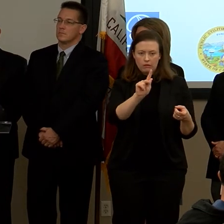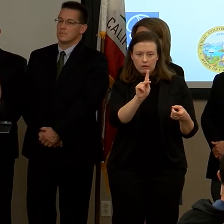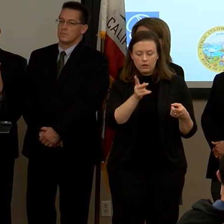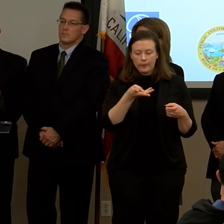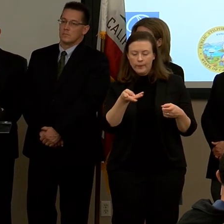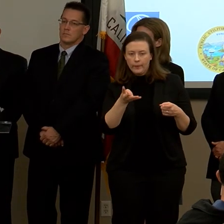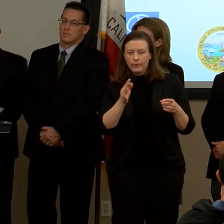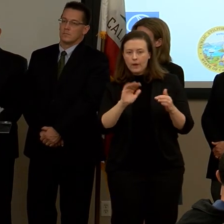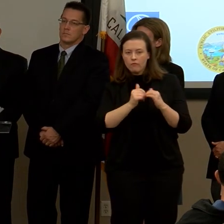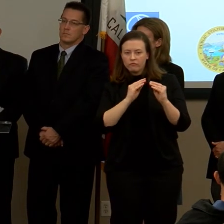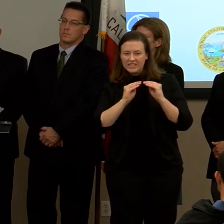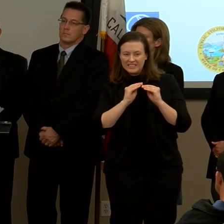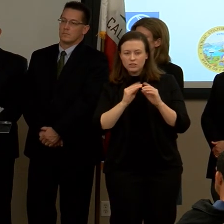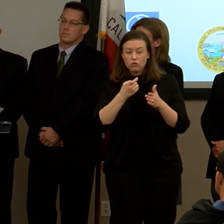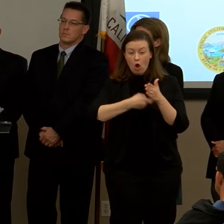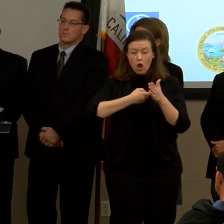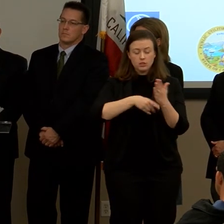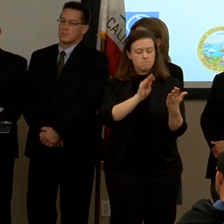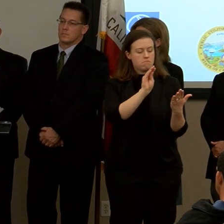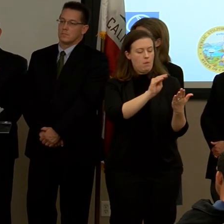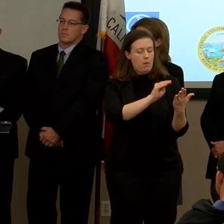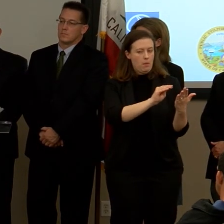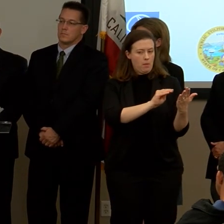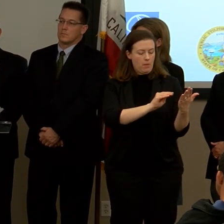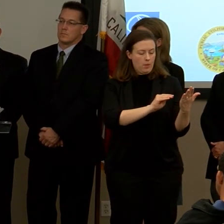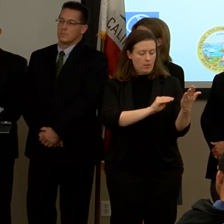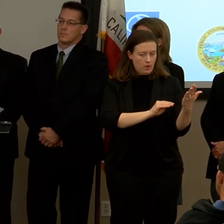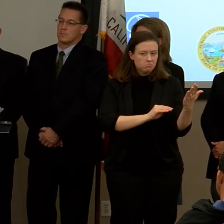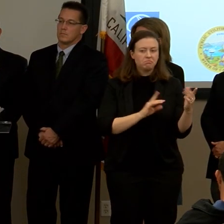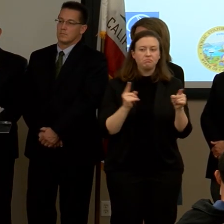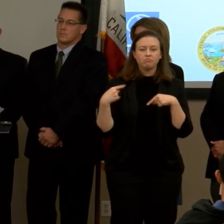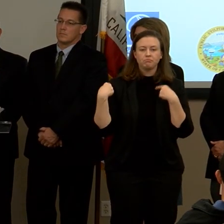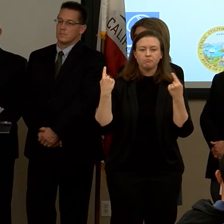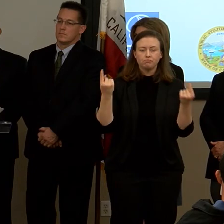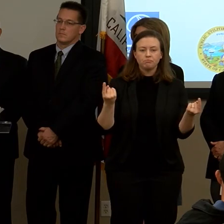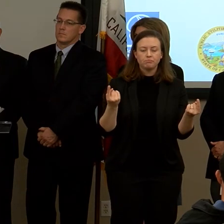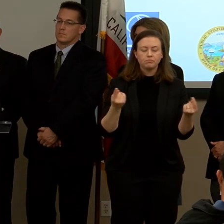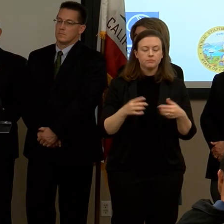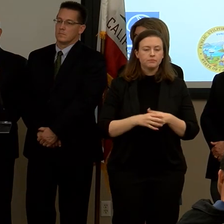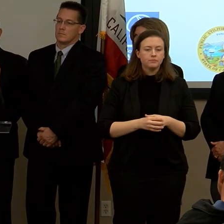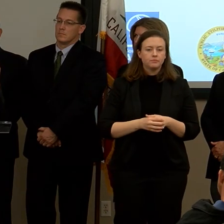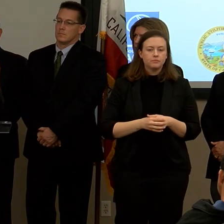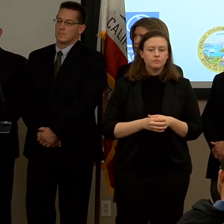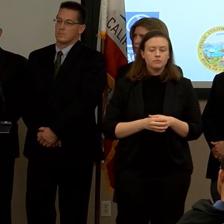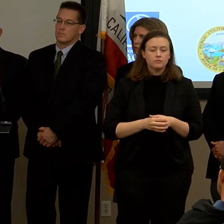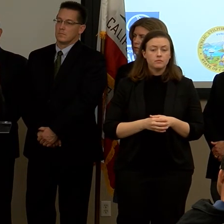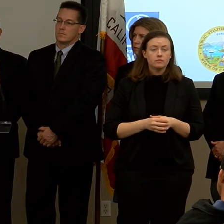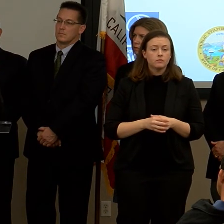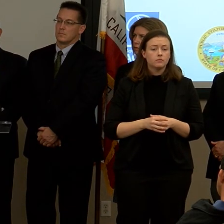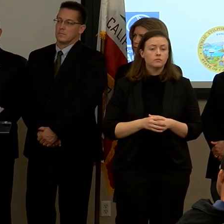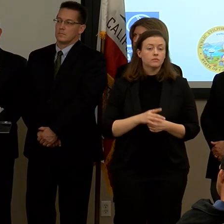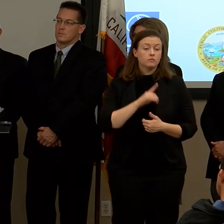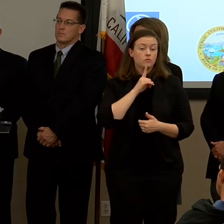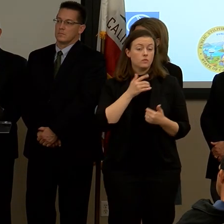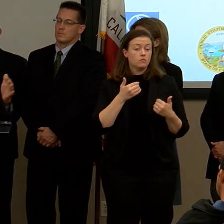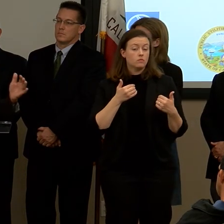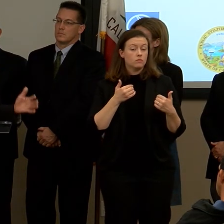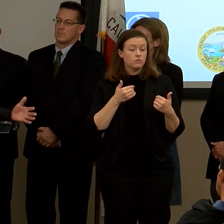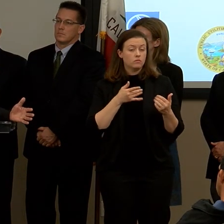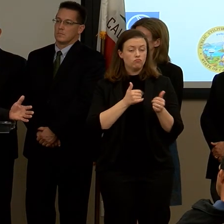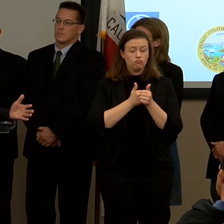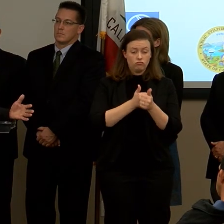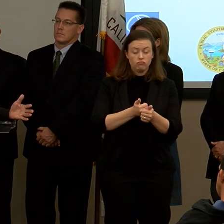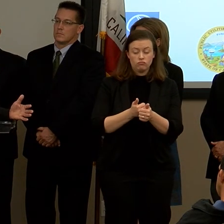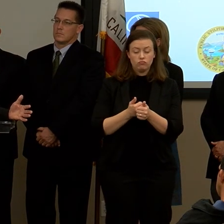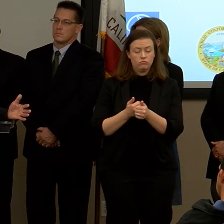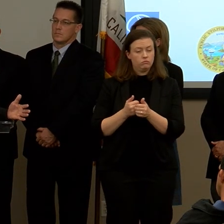the leak, and other issues that are associated with the gas leak, and we have been tracking them since